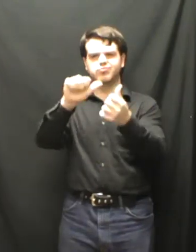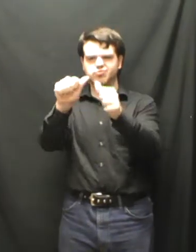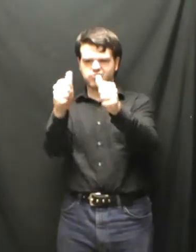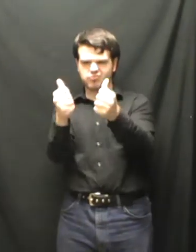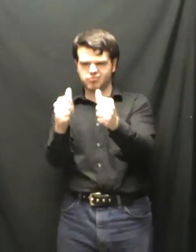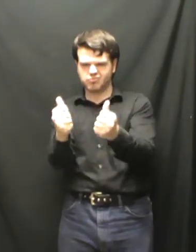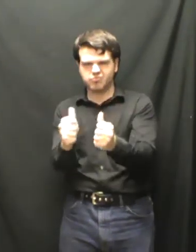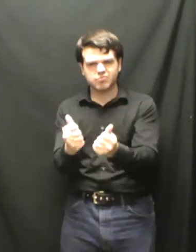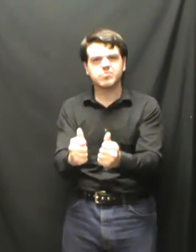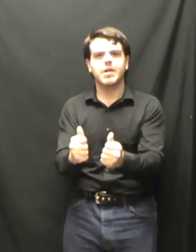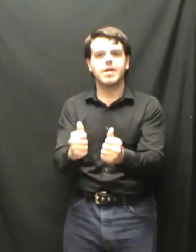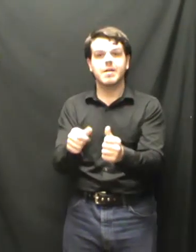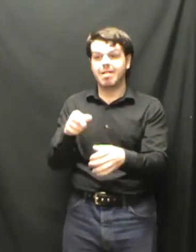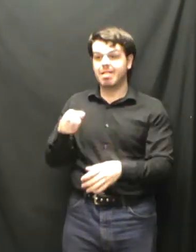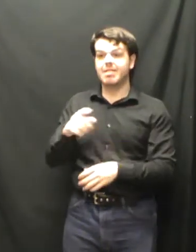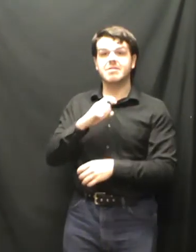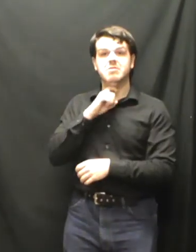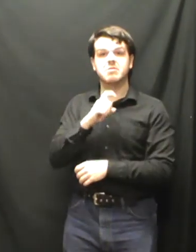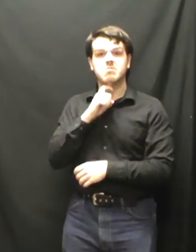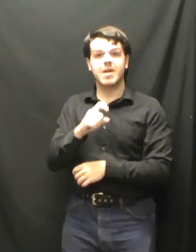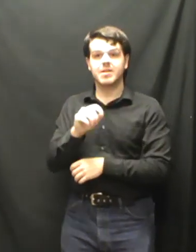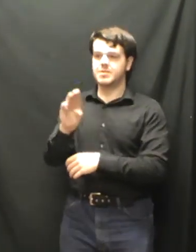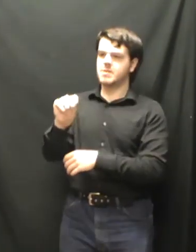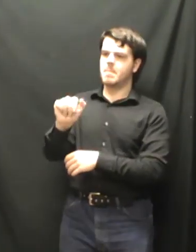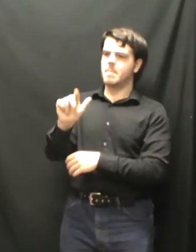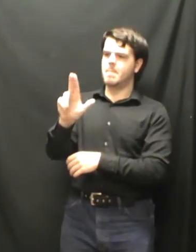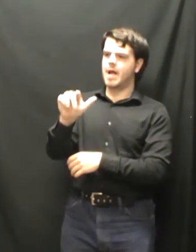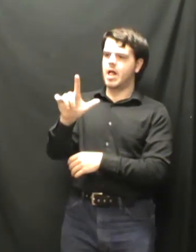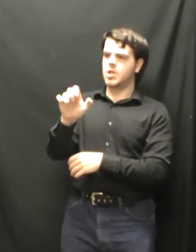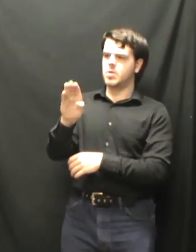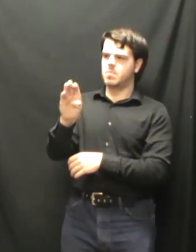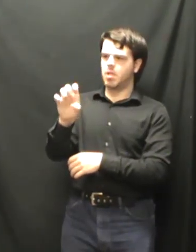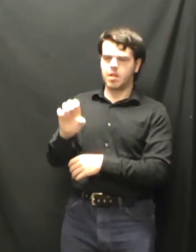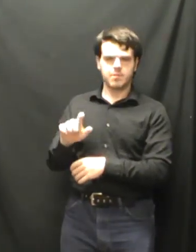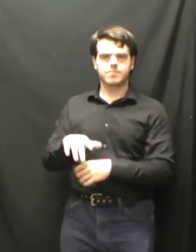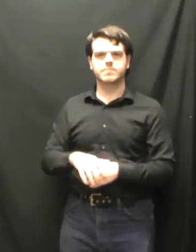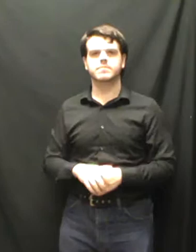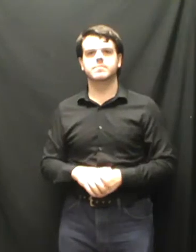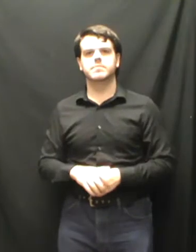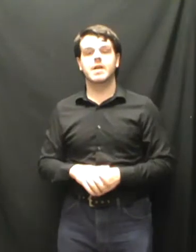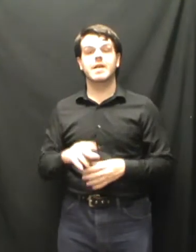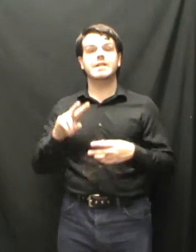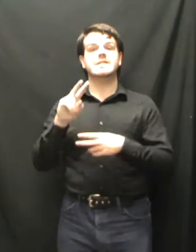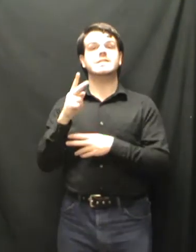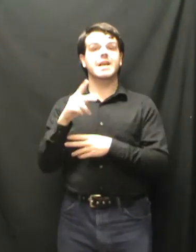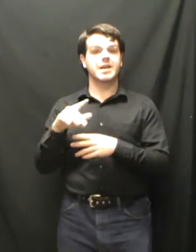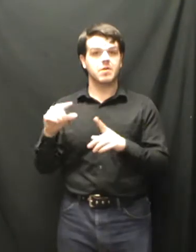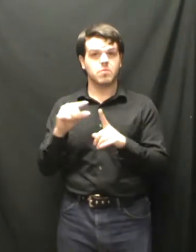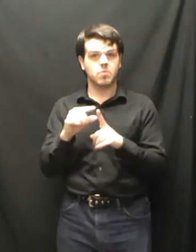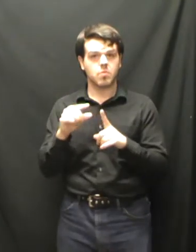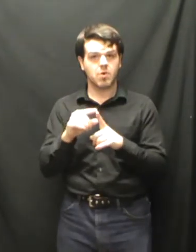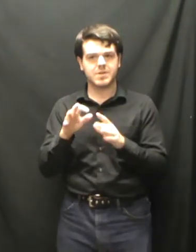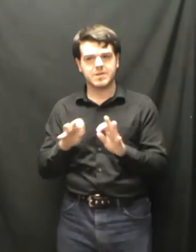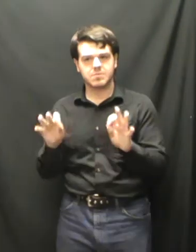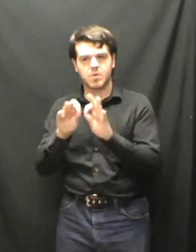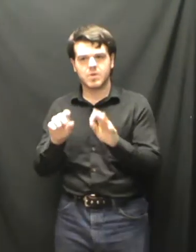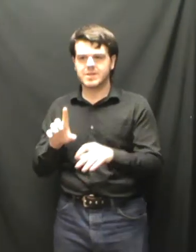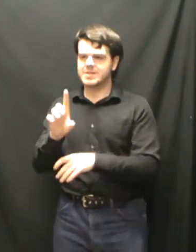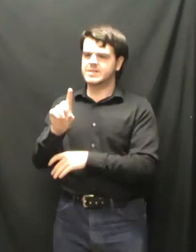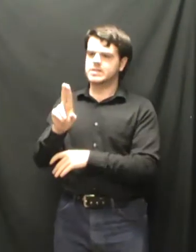this metal is malleable. And then the second word that is important is ductile. Ductile means that it can be